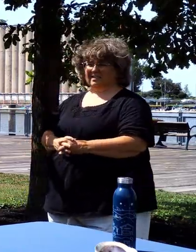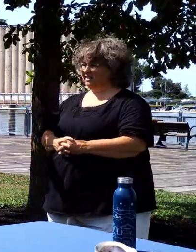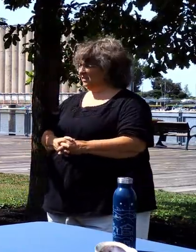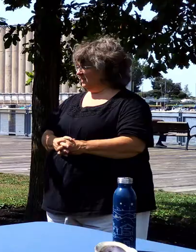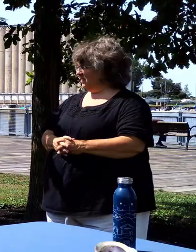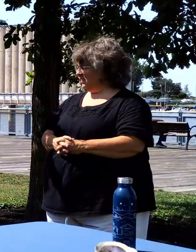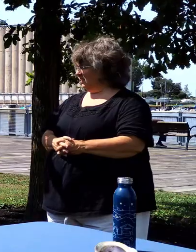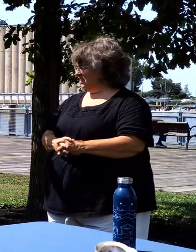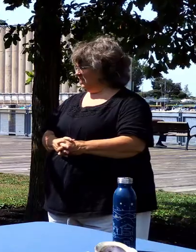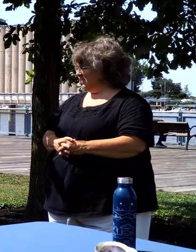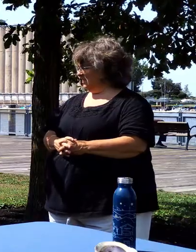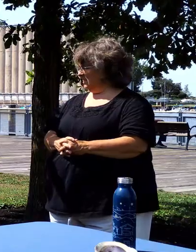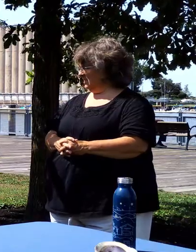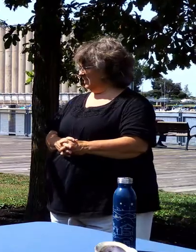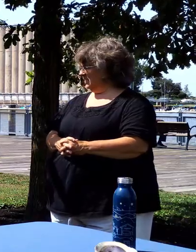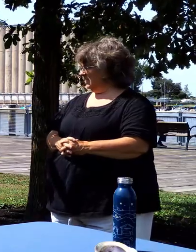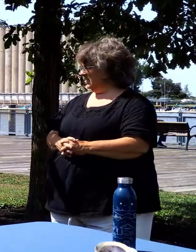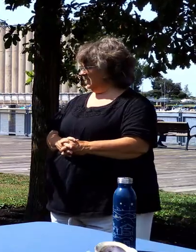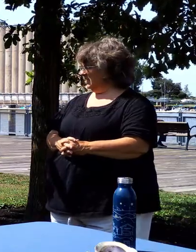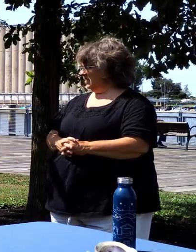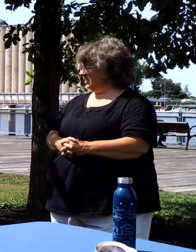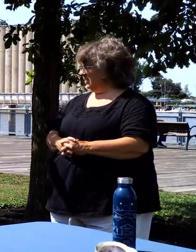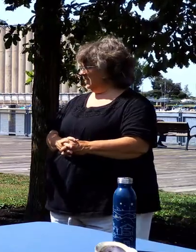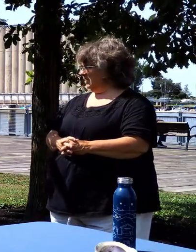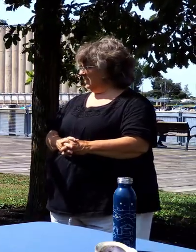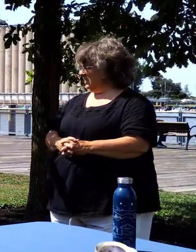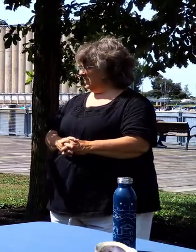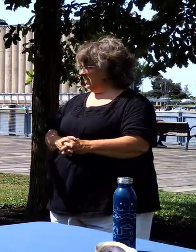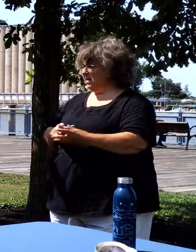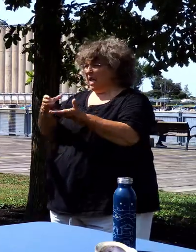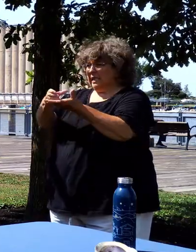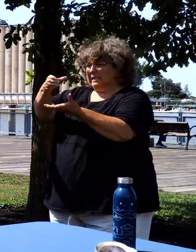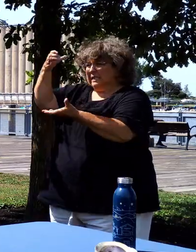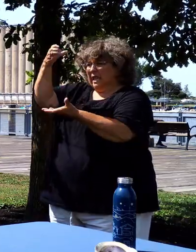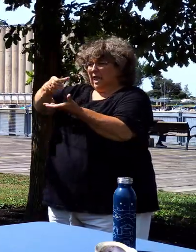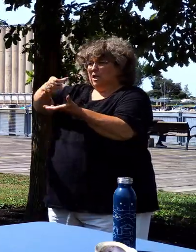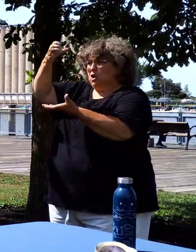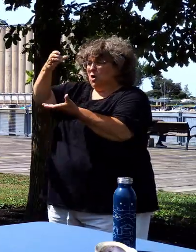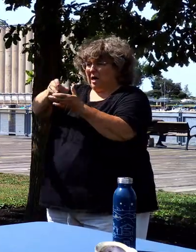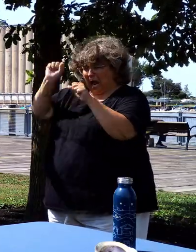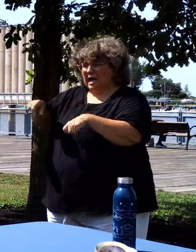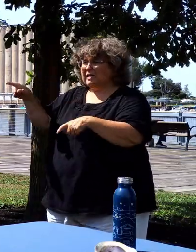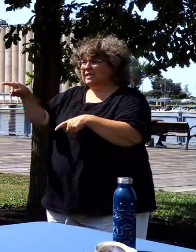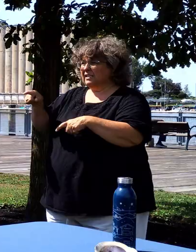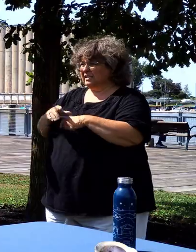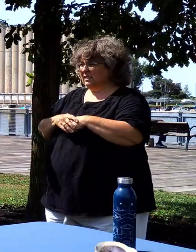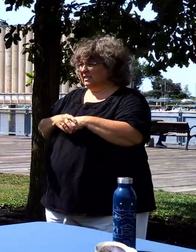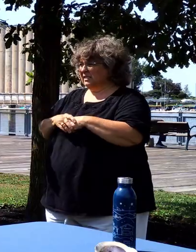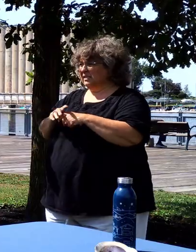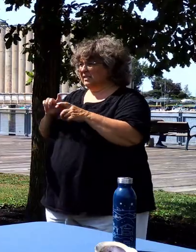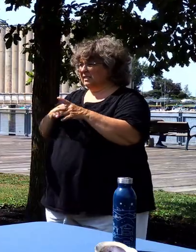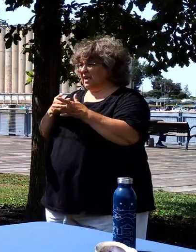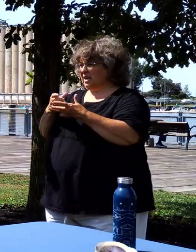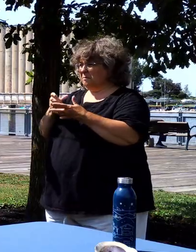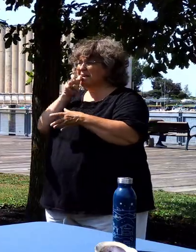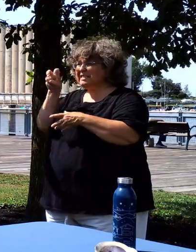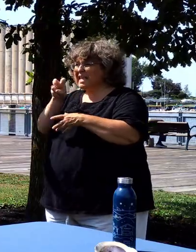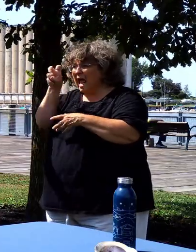You could make it into a cylinder. If you would like to start making a